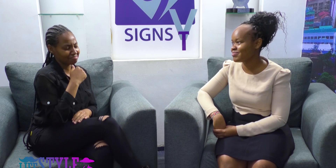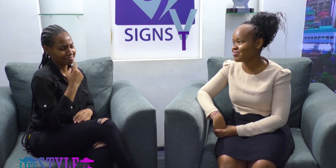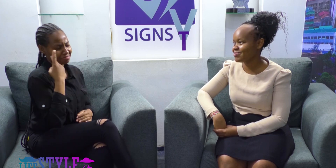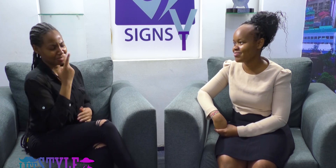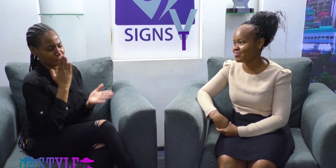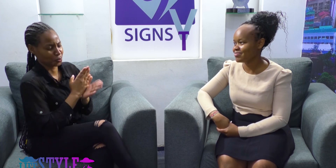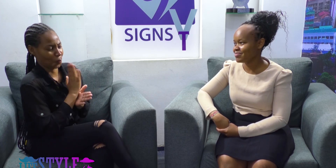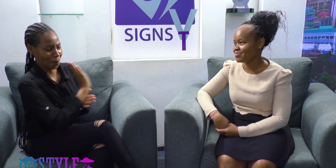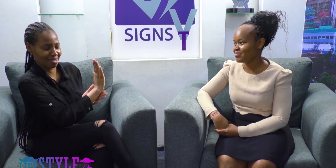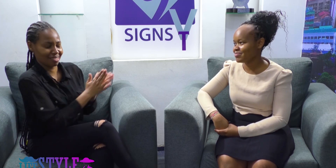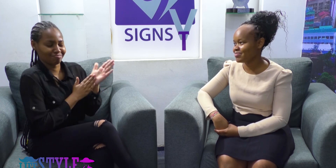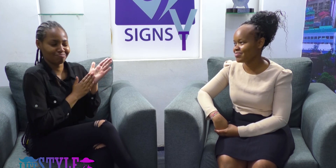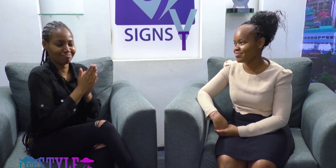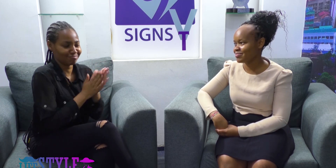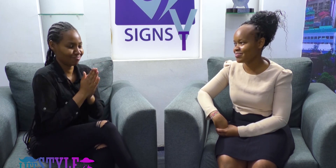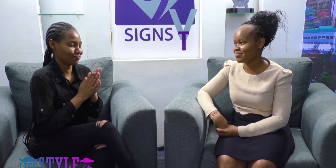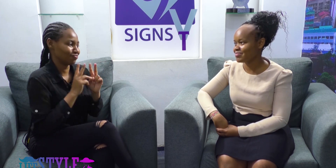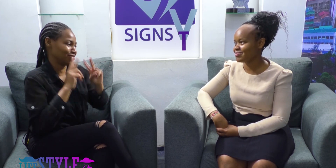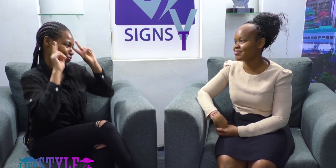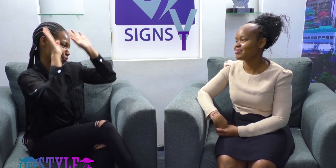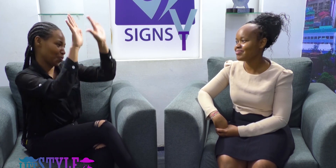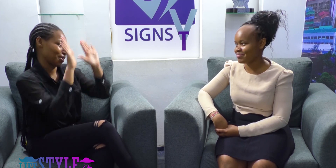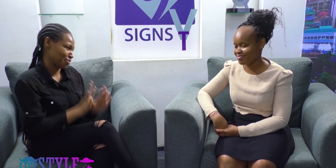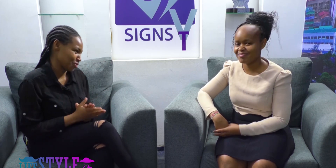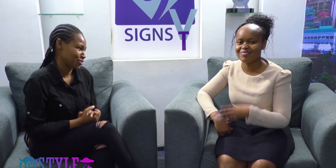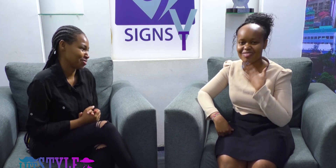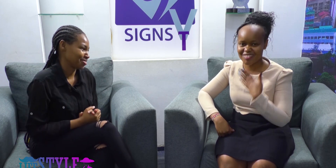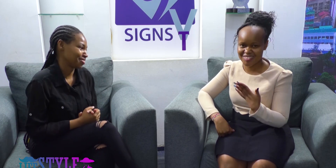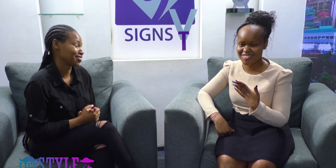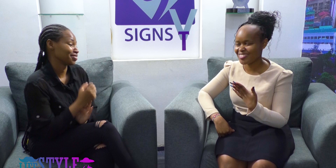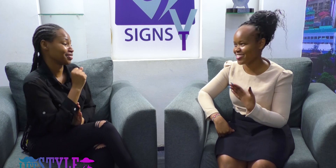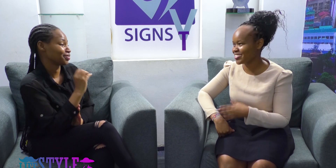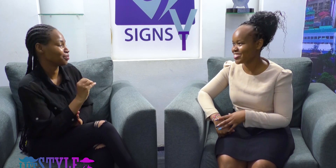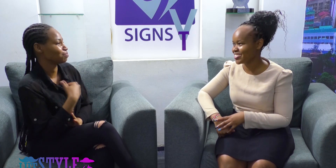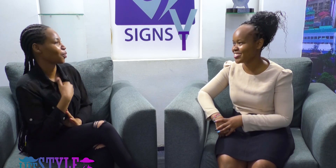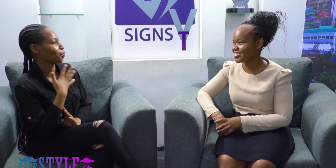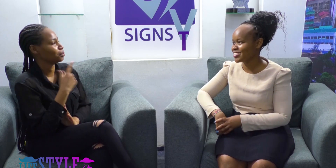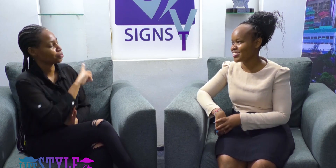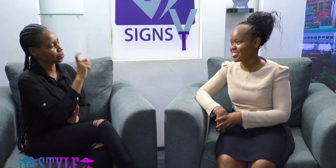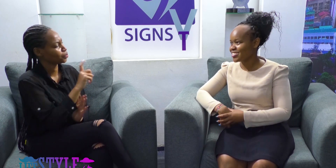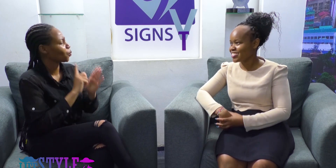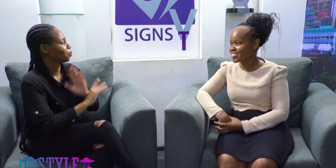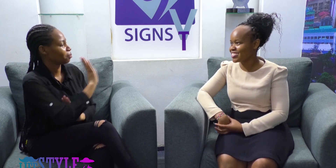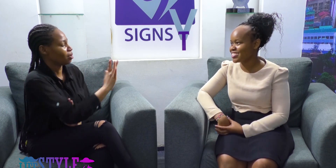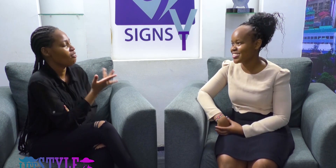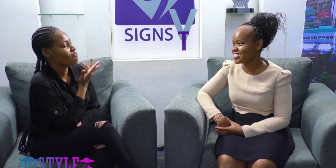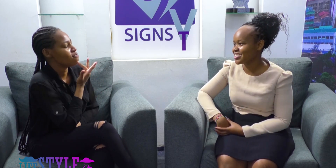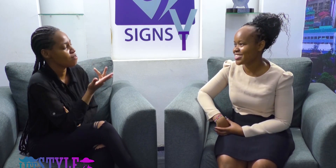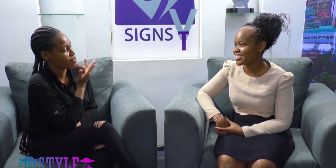That is amazing. And I see you are very motivated, and that is very wonderful. you. I want to ask you a